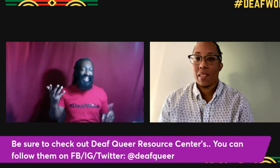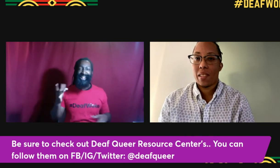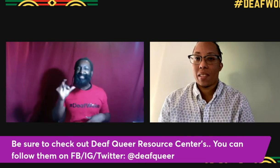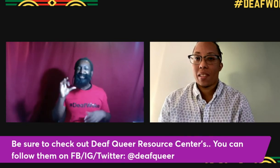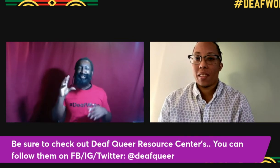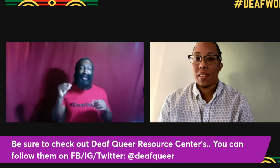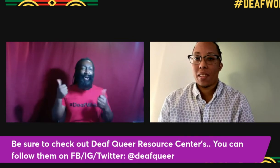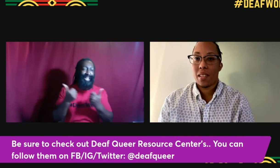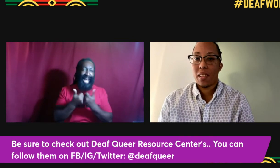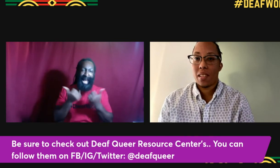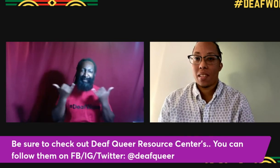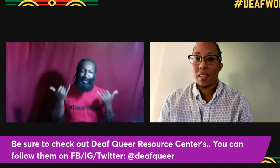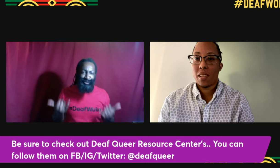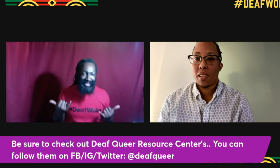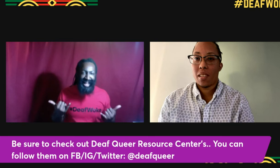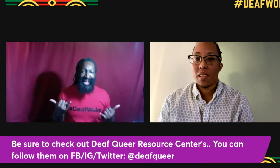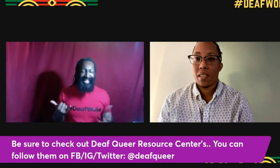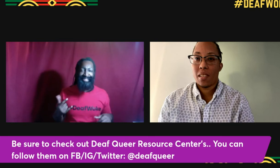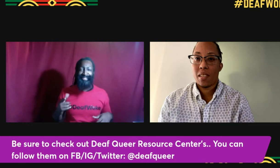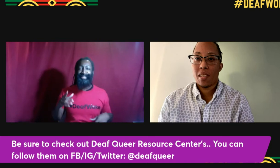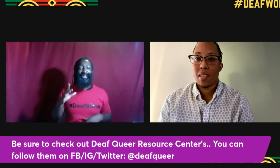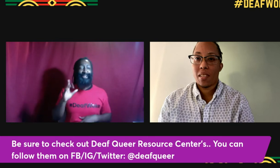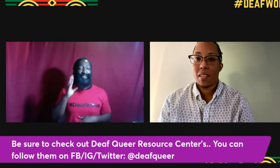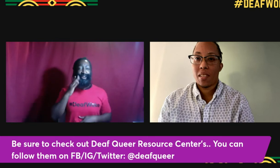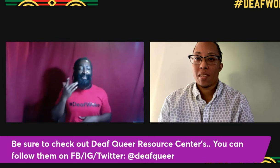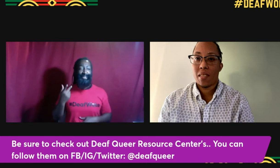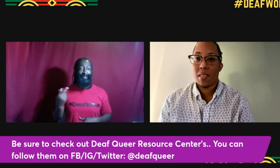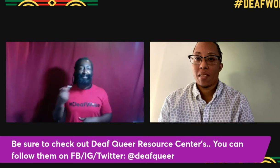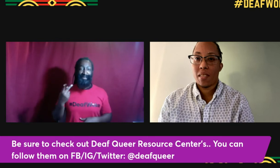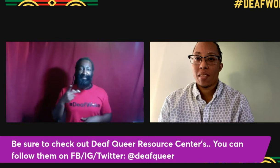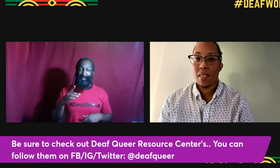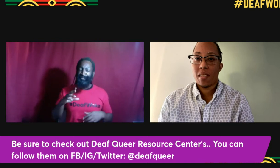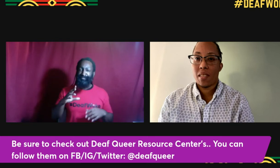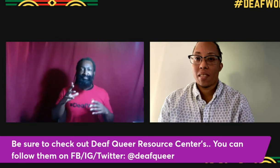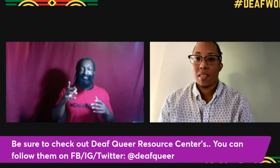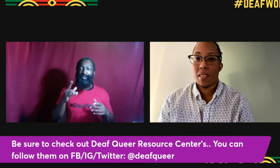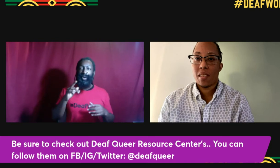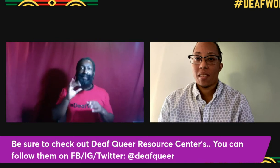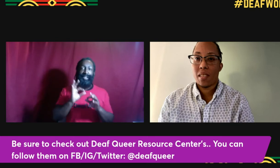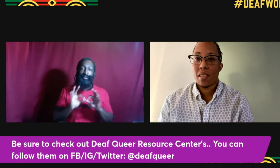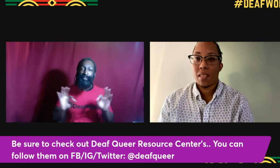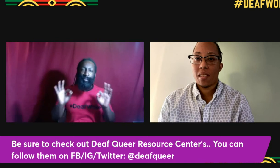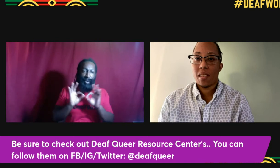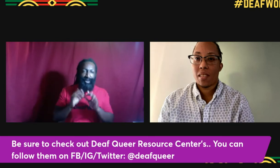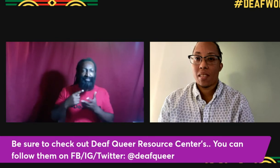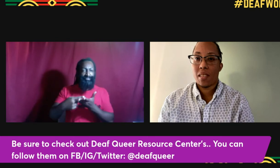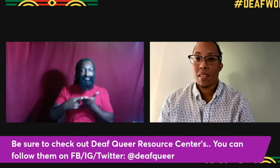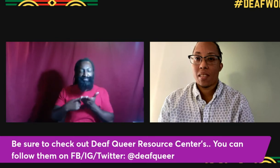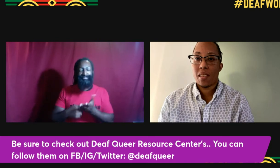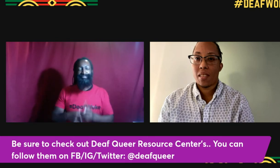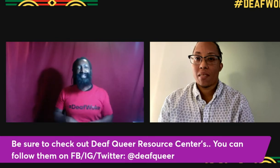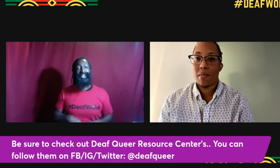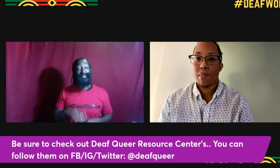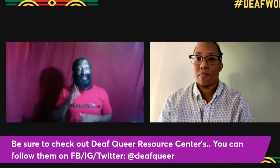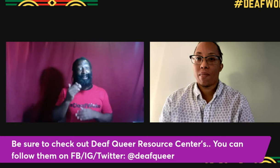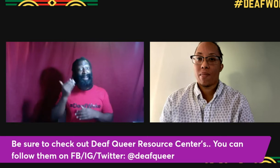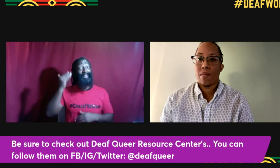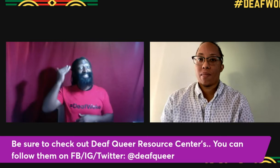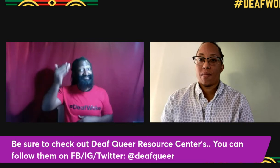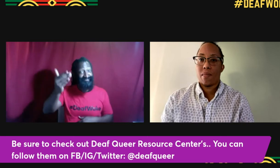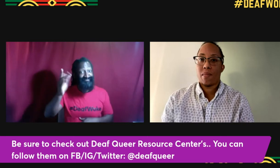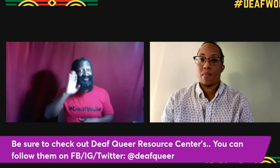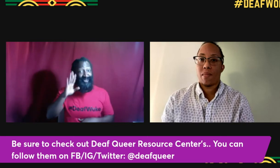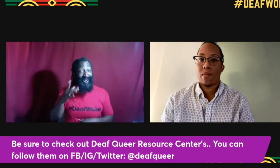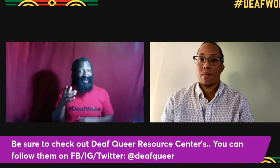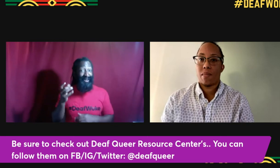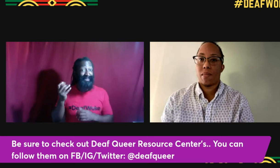I just wanted to focus on talking to my friend Armani. Therefore, we had to suspend the game. You know, I think